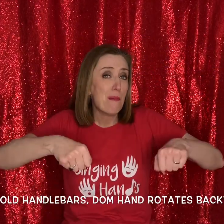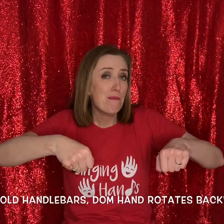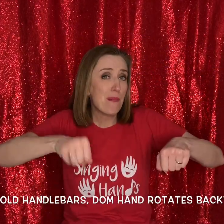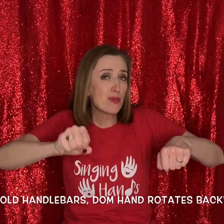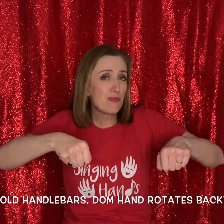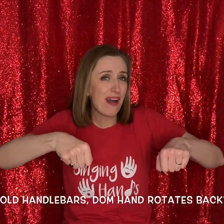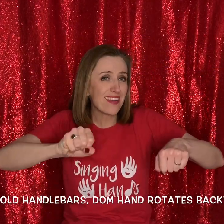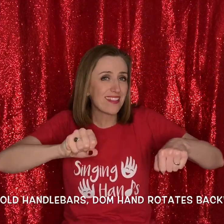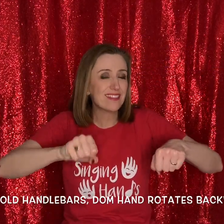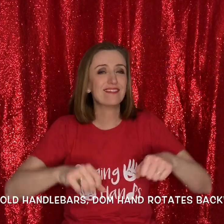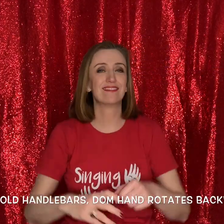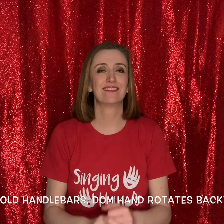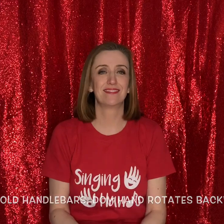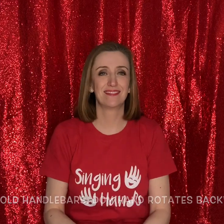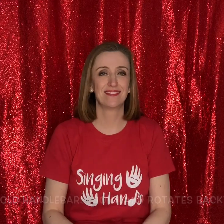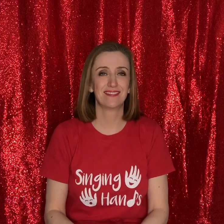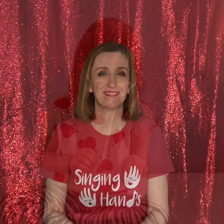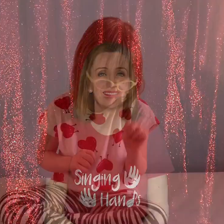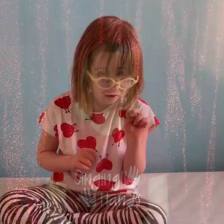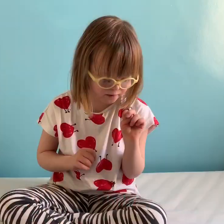helicopter, helicopter. Motorbike. Motorbike.